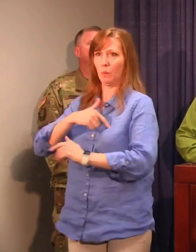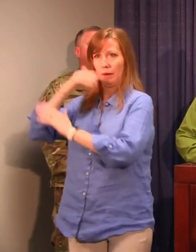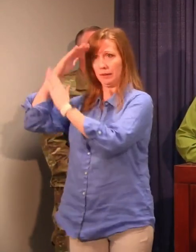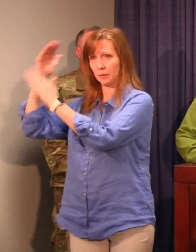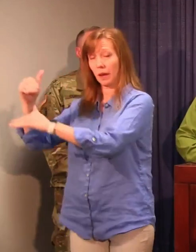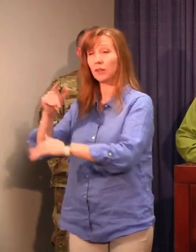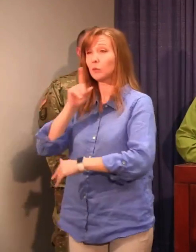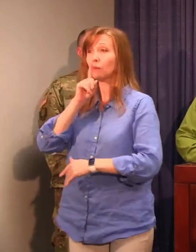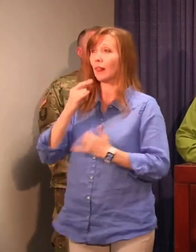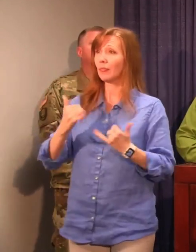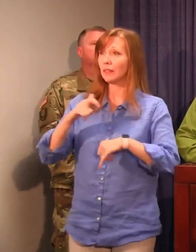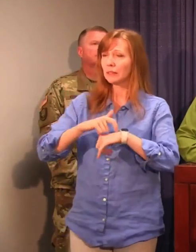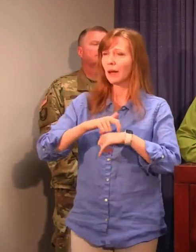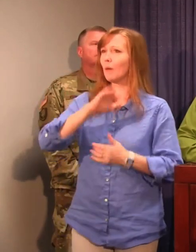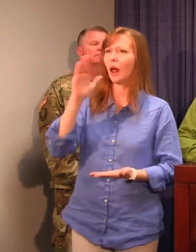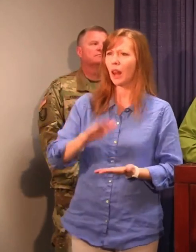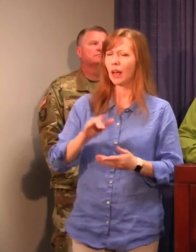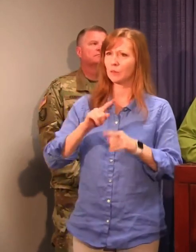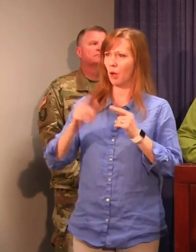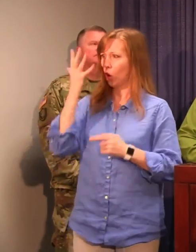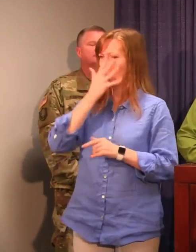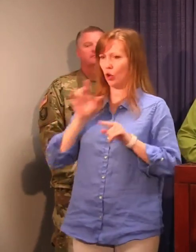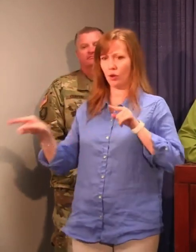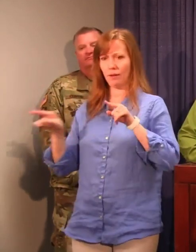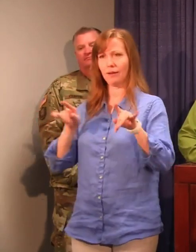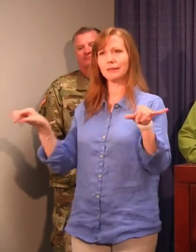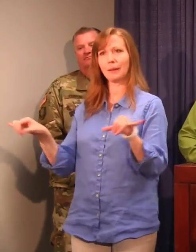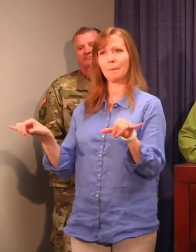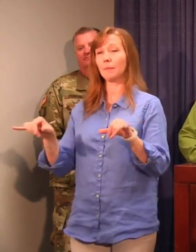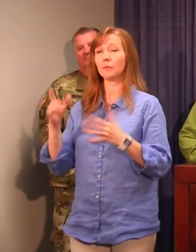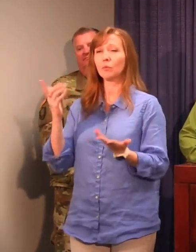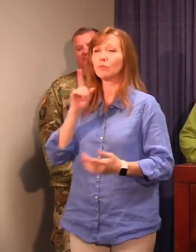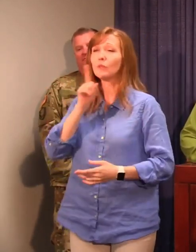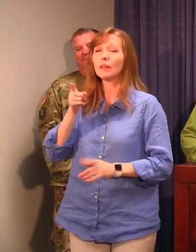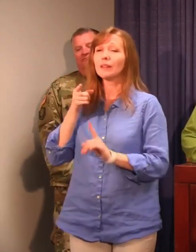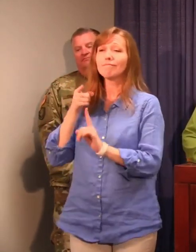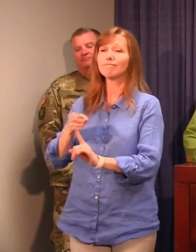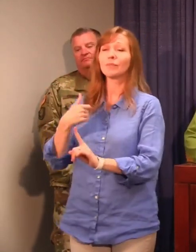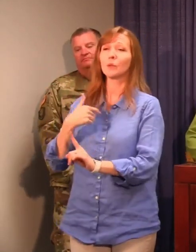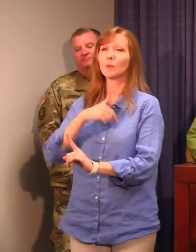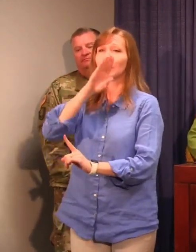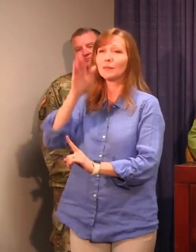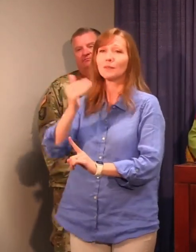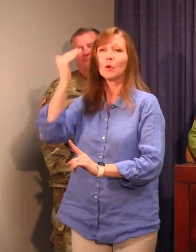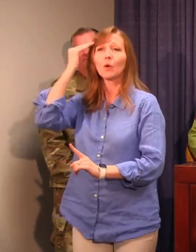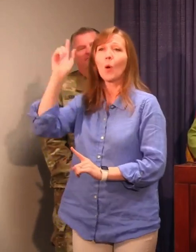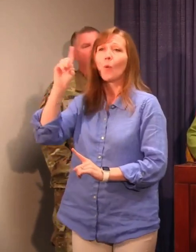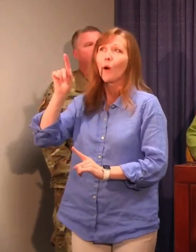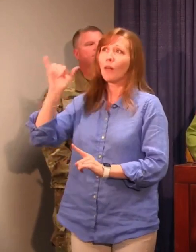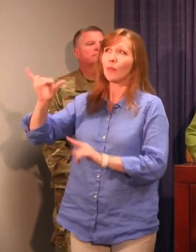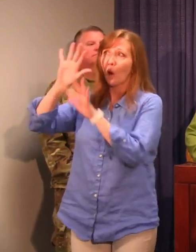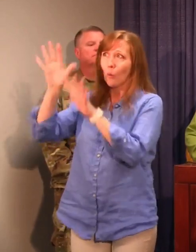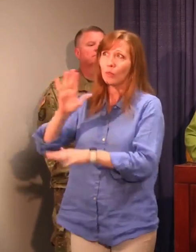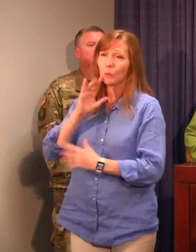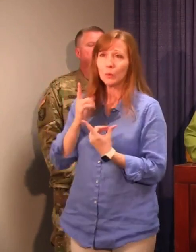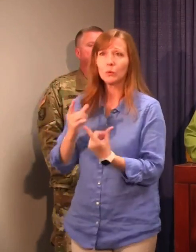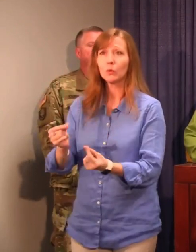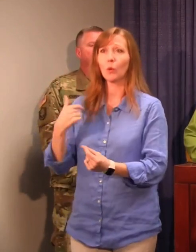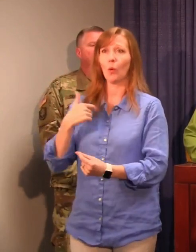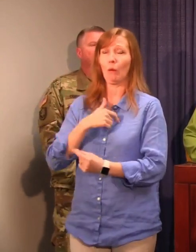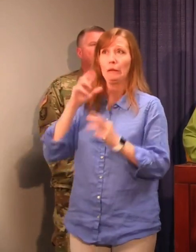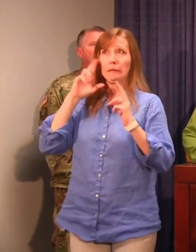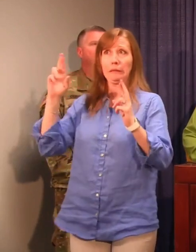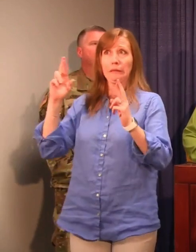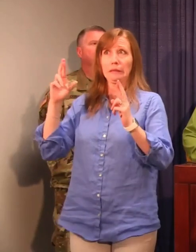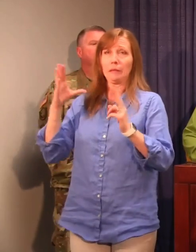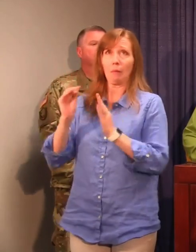Nature is going to throw at us, and we always have to be prepared for the worst and hope and pray for the best. We are obviously in